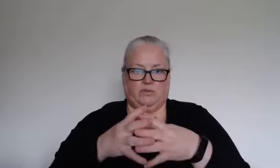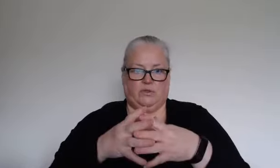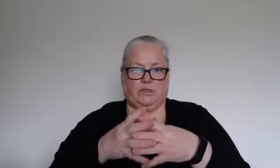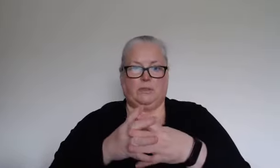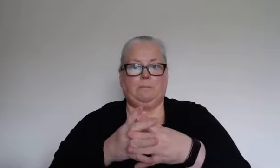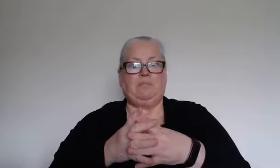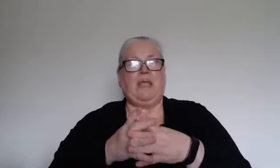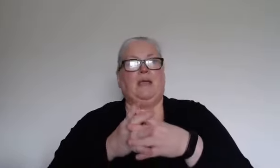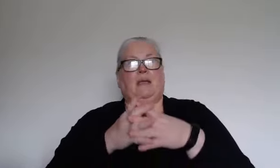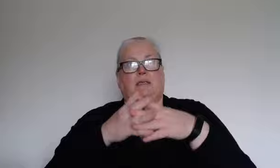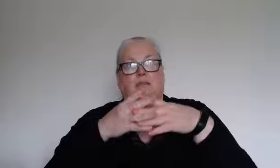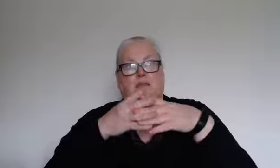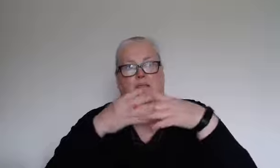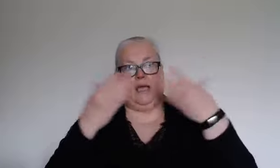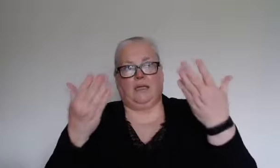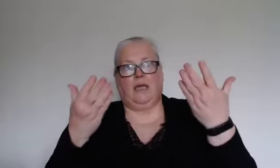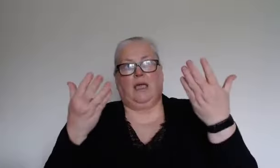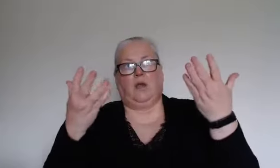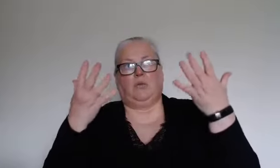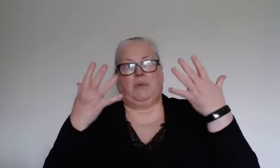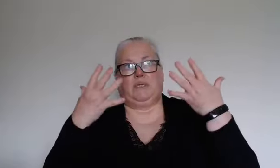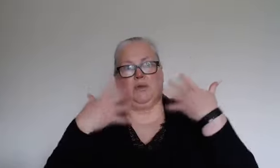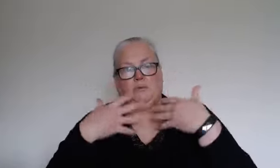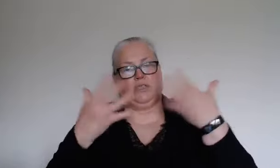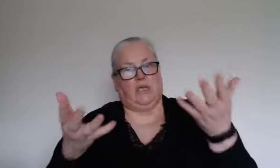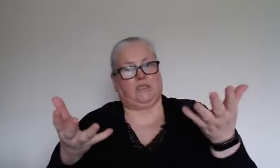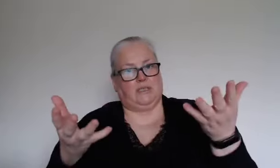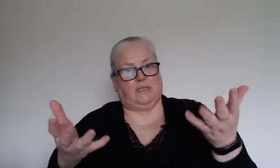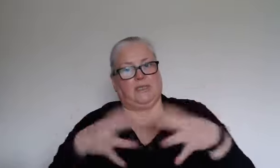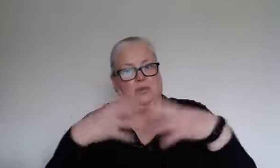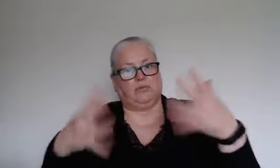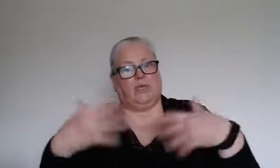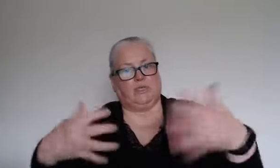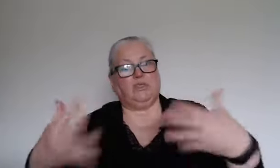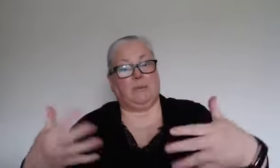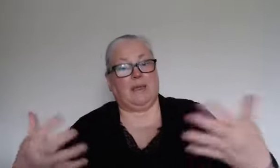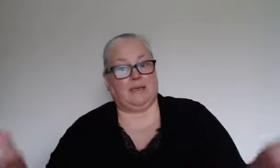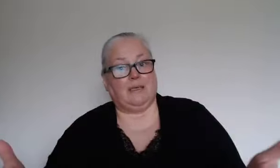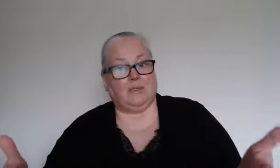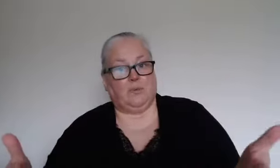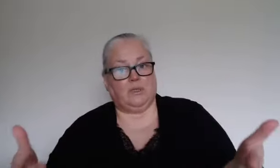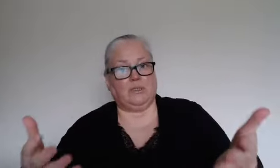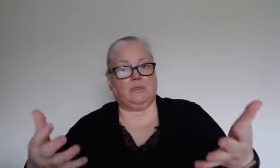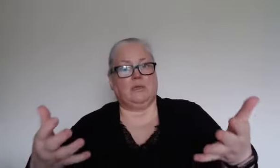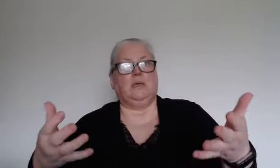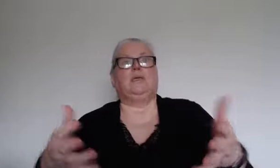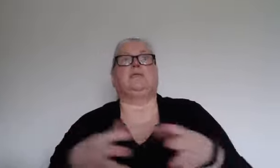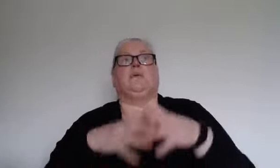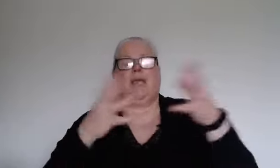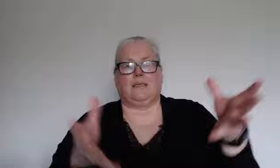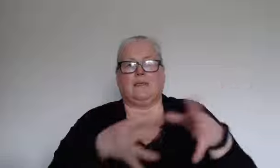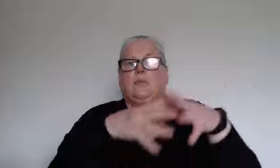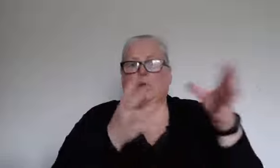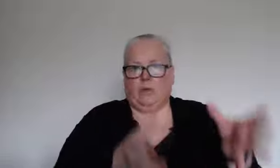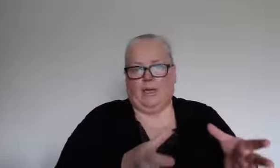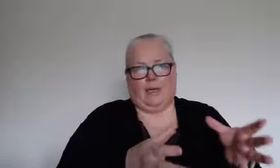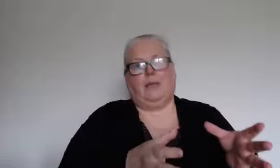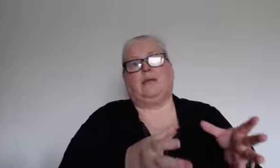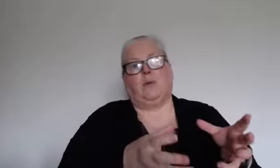first. Second thing here would be, don't change, as I said, don't change too many things at once. So yes, we're looking at healthier ways